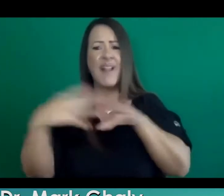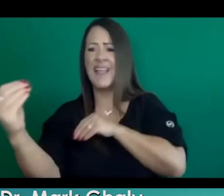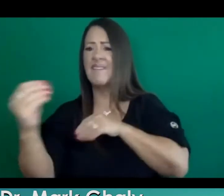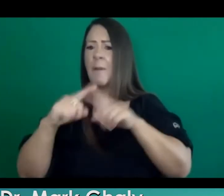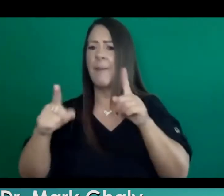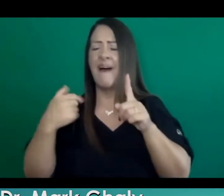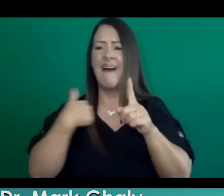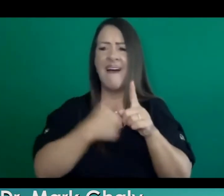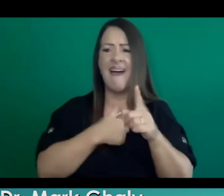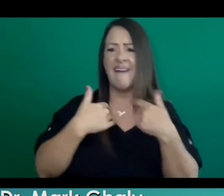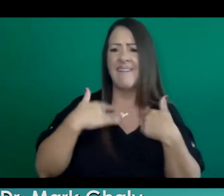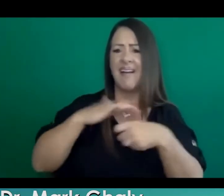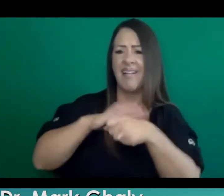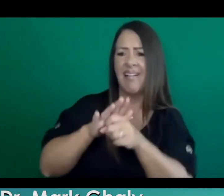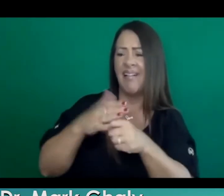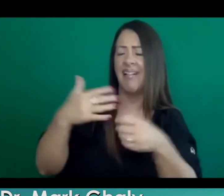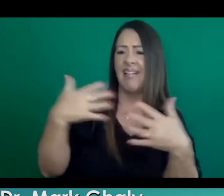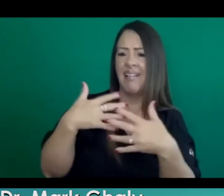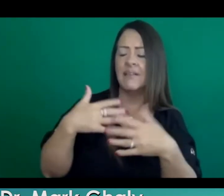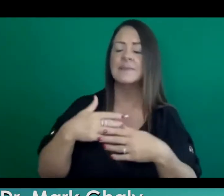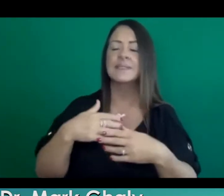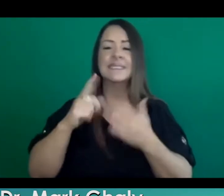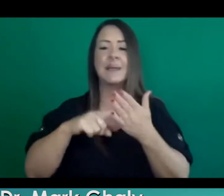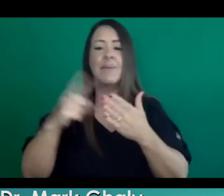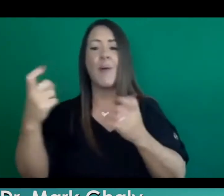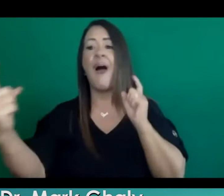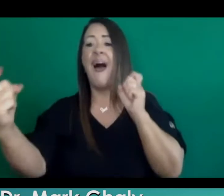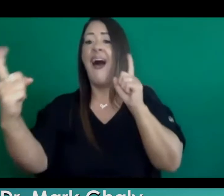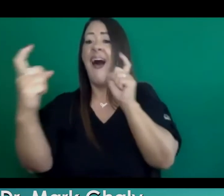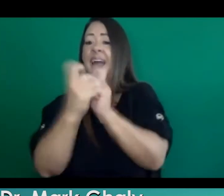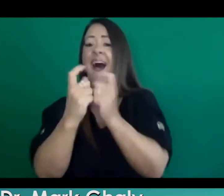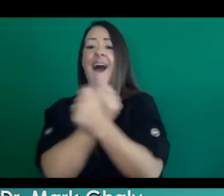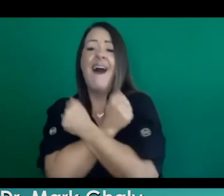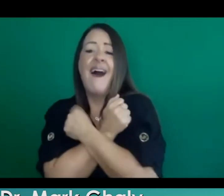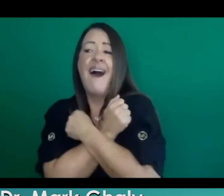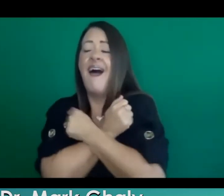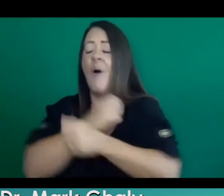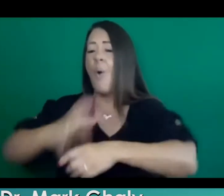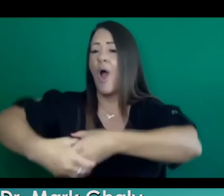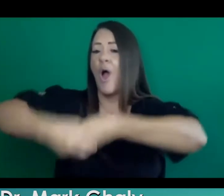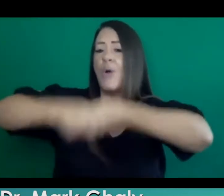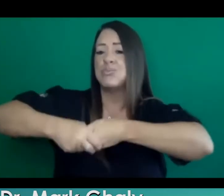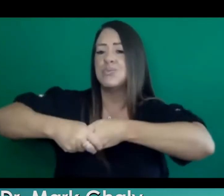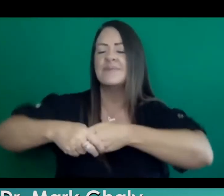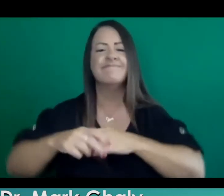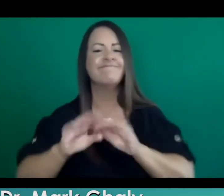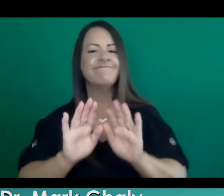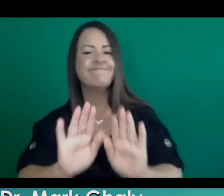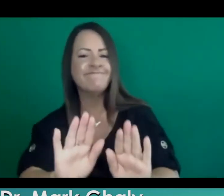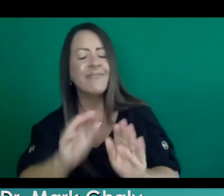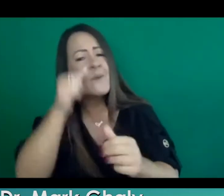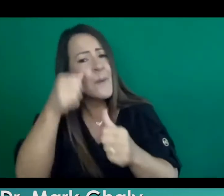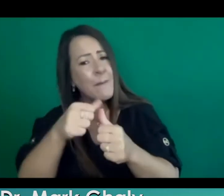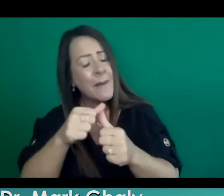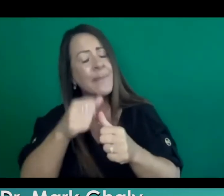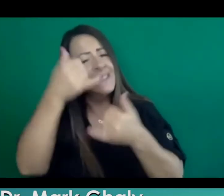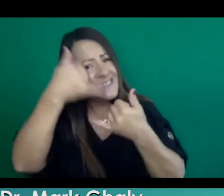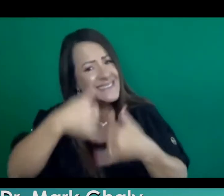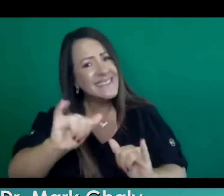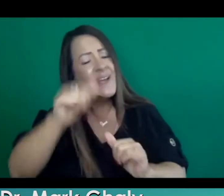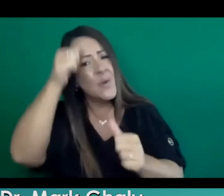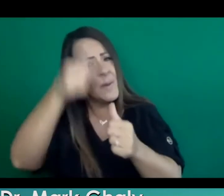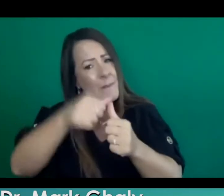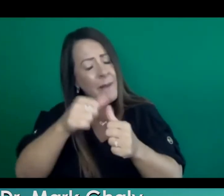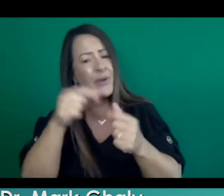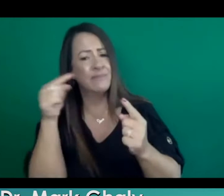a handshake or a hug. And I want you at this moment to remember all of the things we've been talking about for the last many weeks